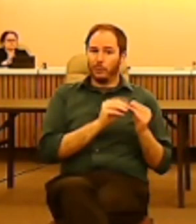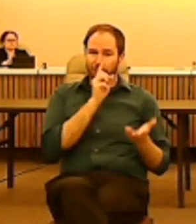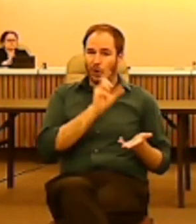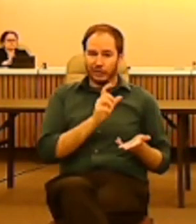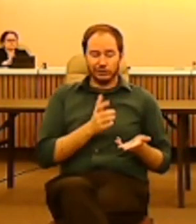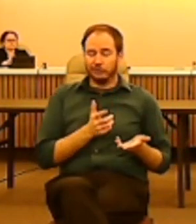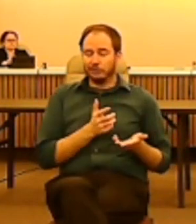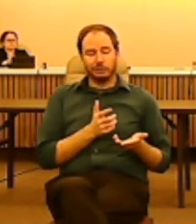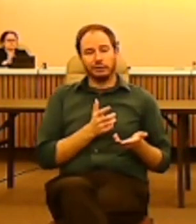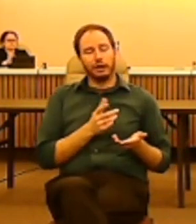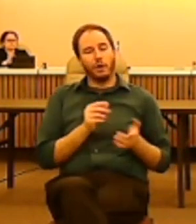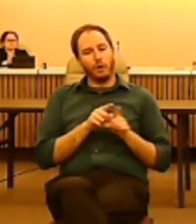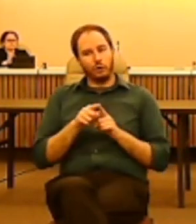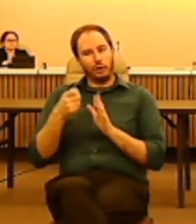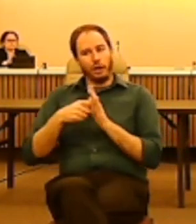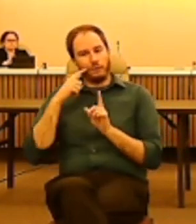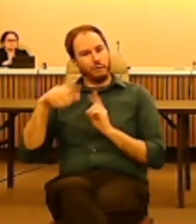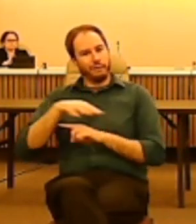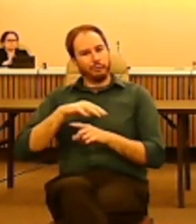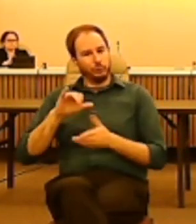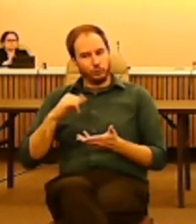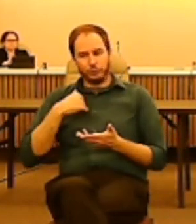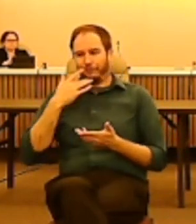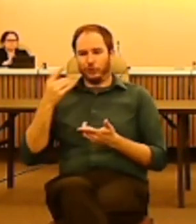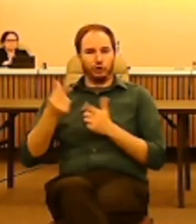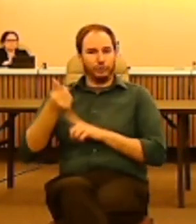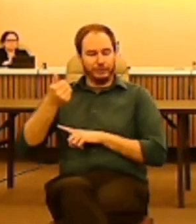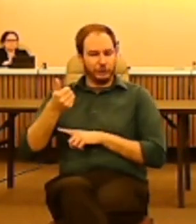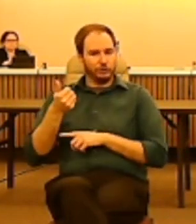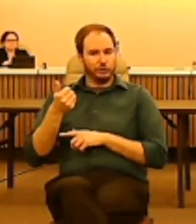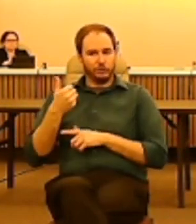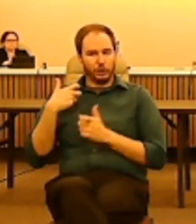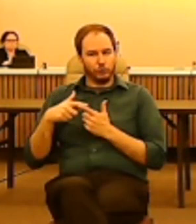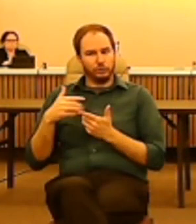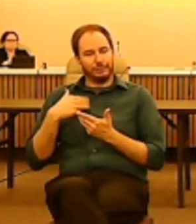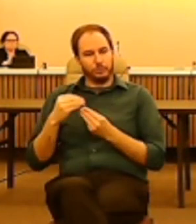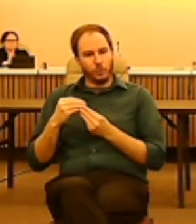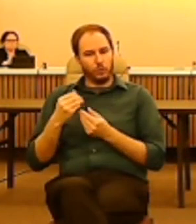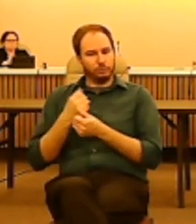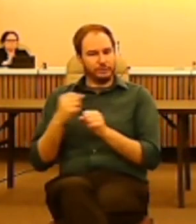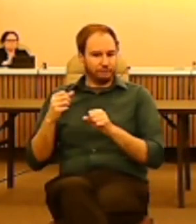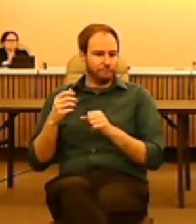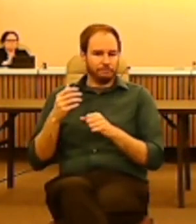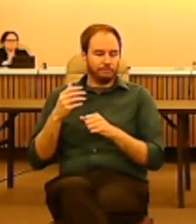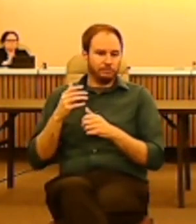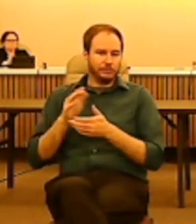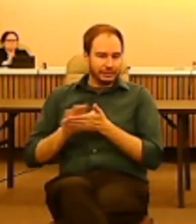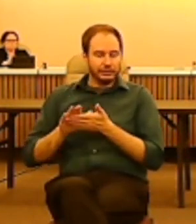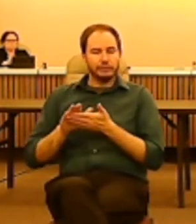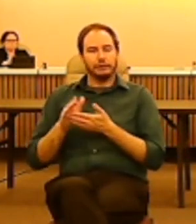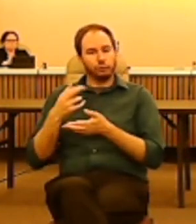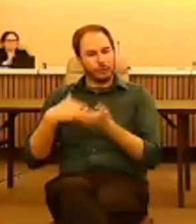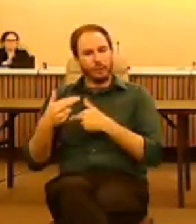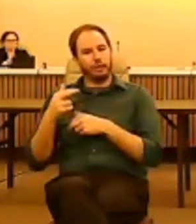dollar standpoint, but the costs on the environment. Getting ahead of that, reducing the amount, the less energy you